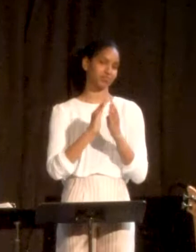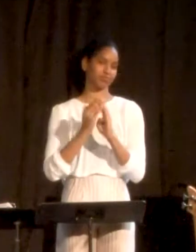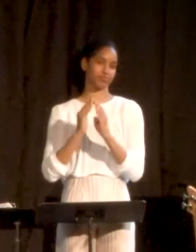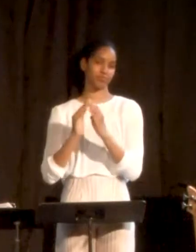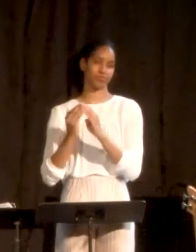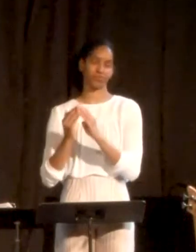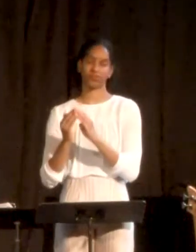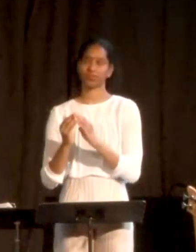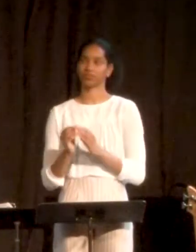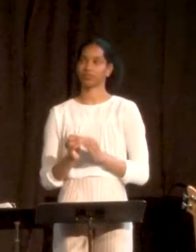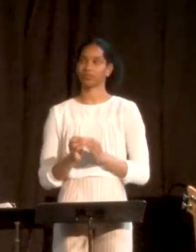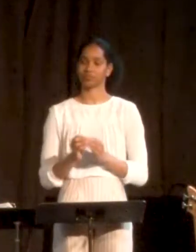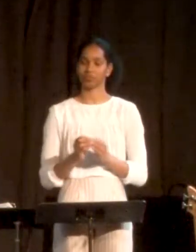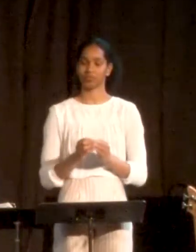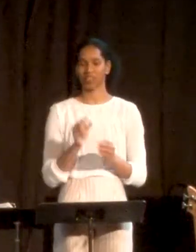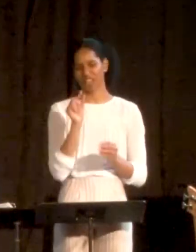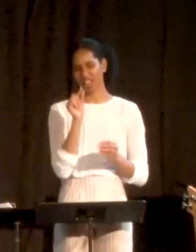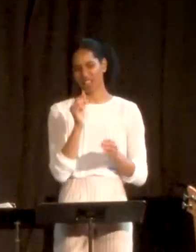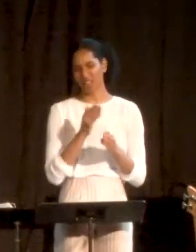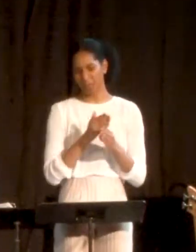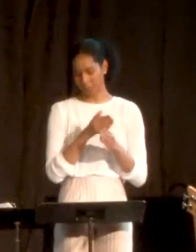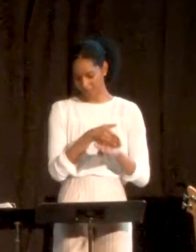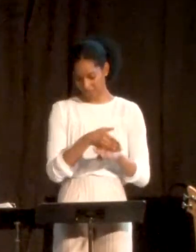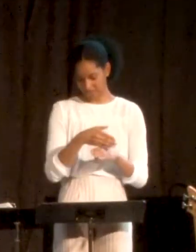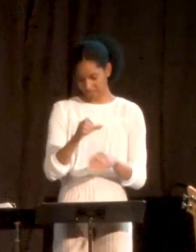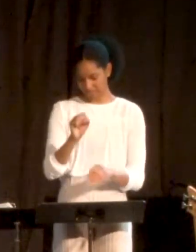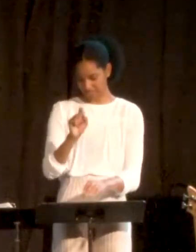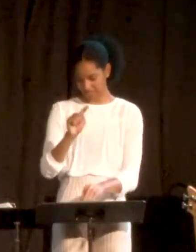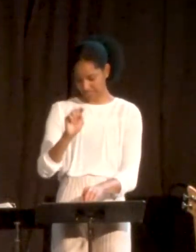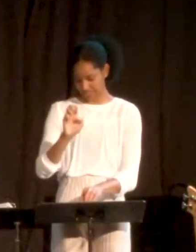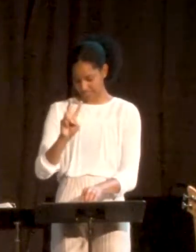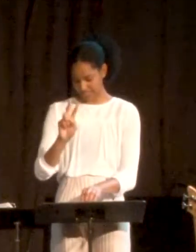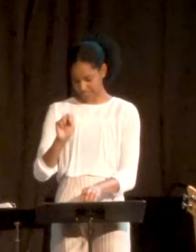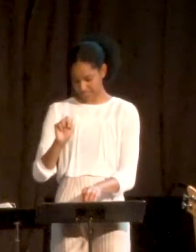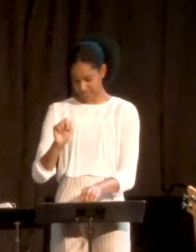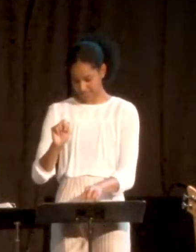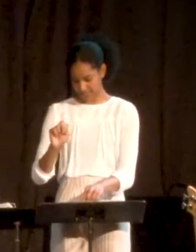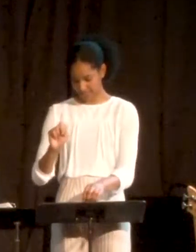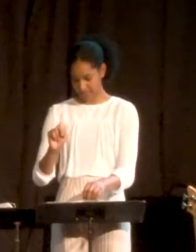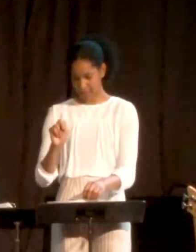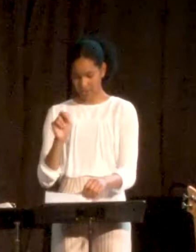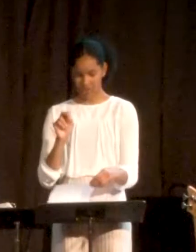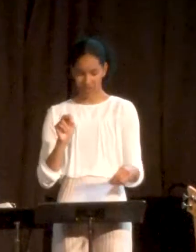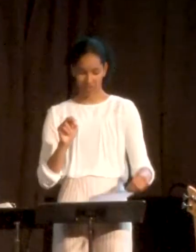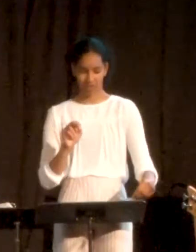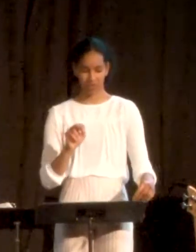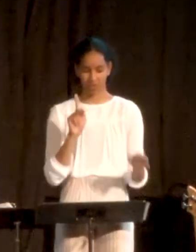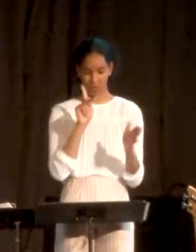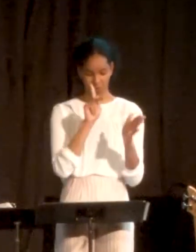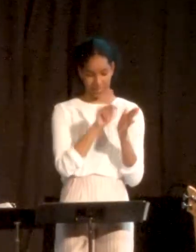Shortly thereafter, Stephen was murdered by a violent mob,